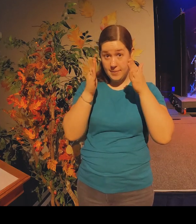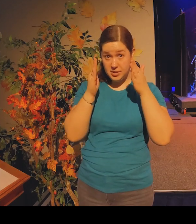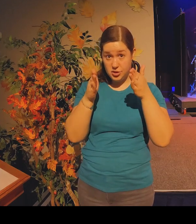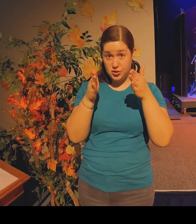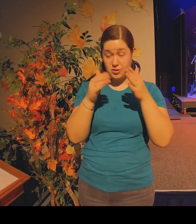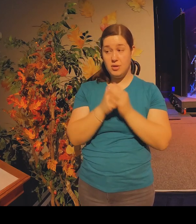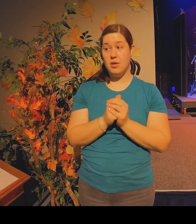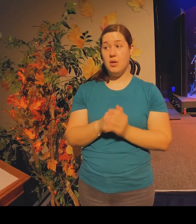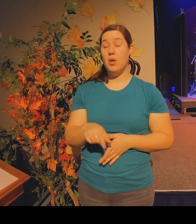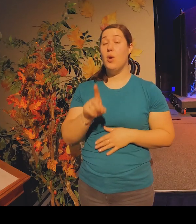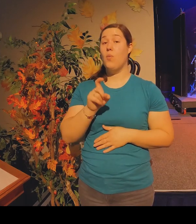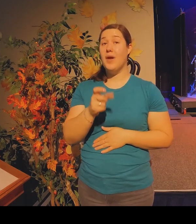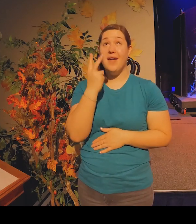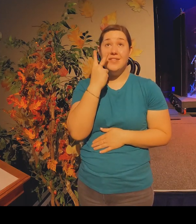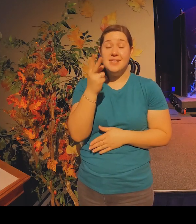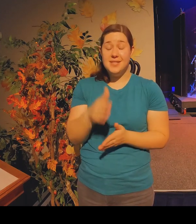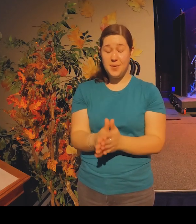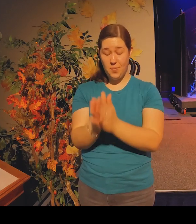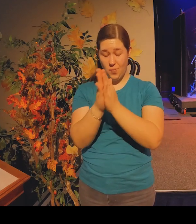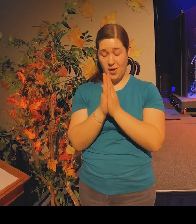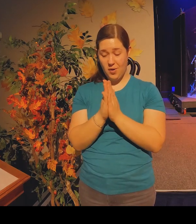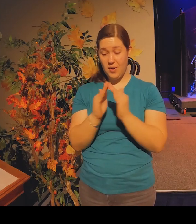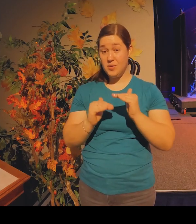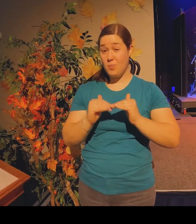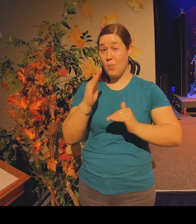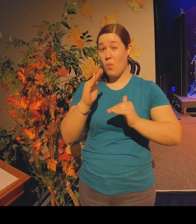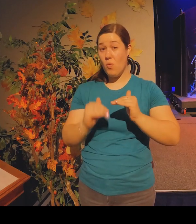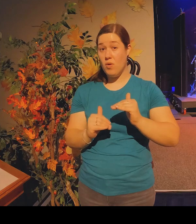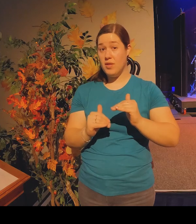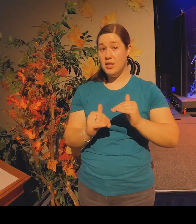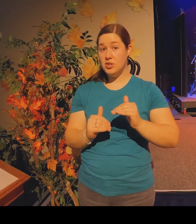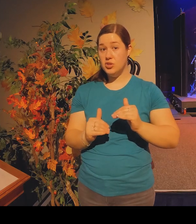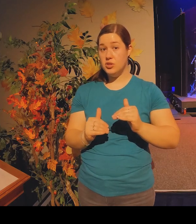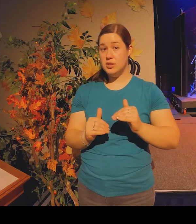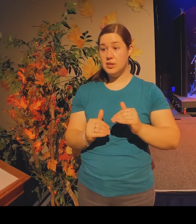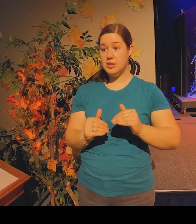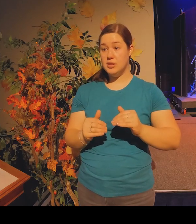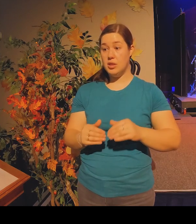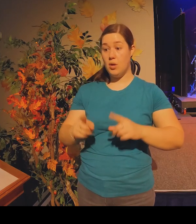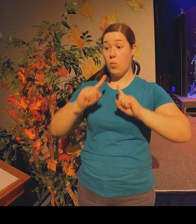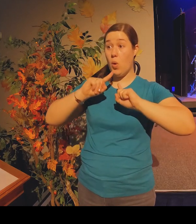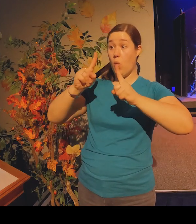we have to see prayer as more than just putting our order into God.